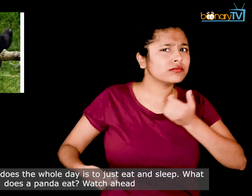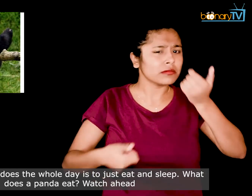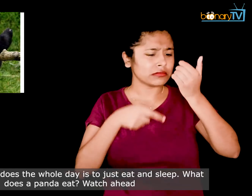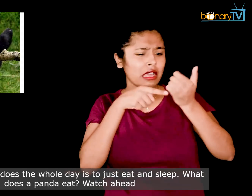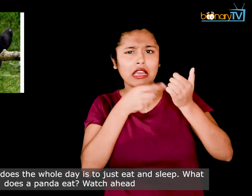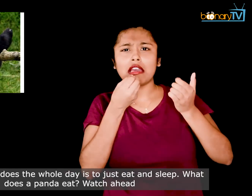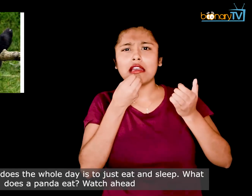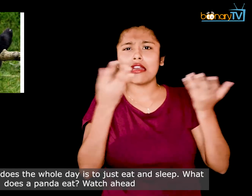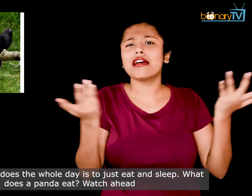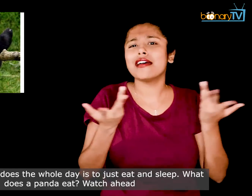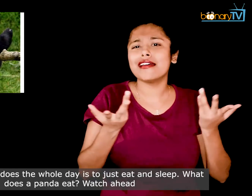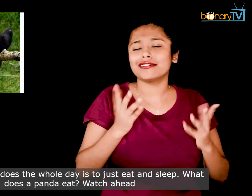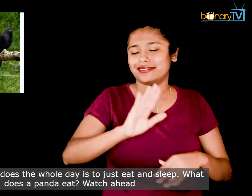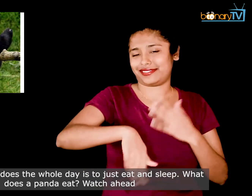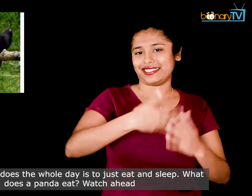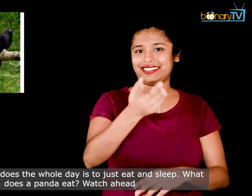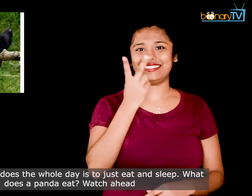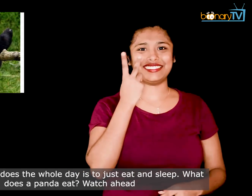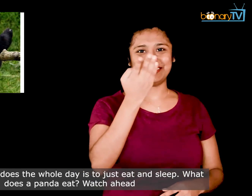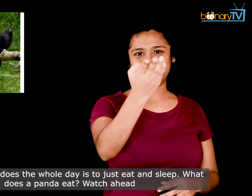eat? Watch ahead.